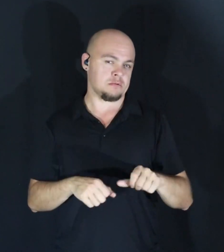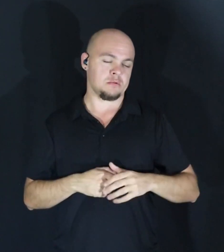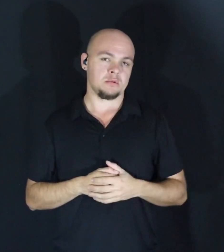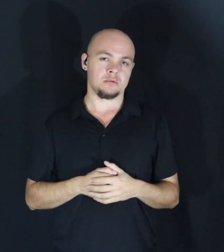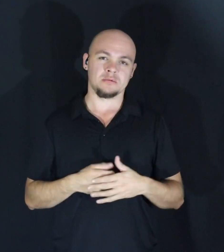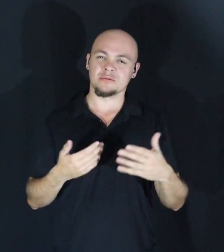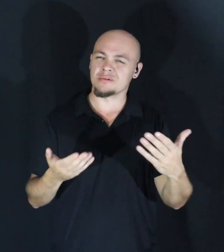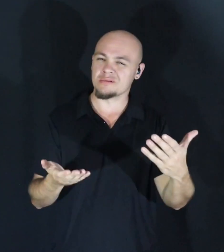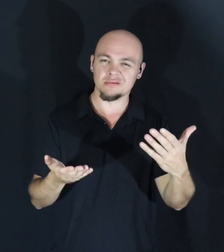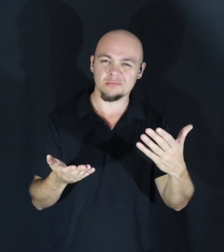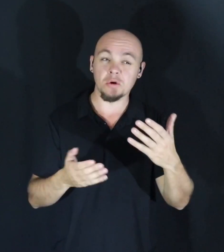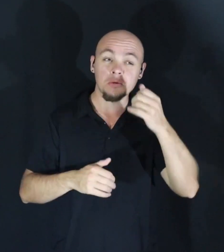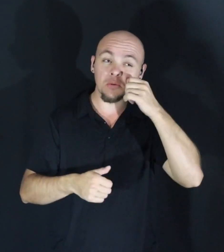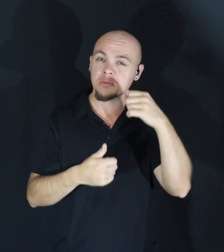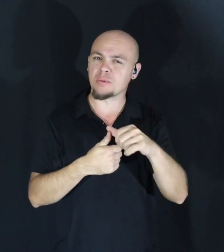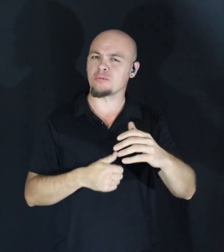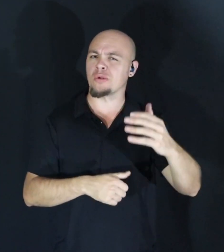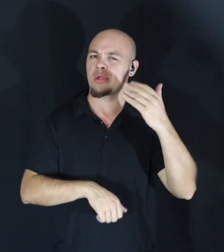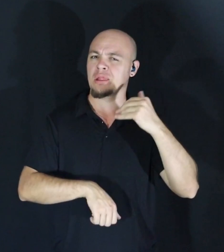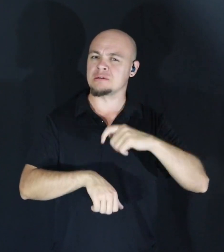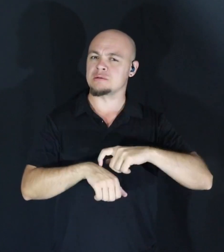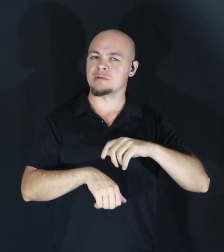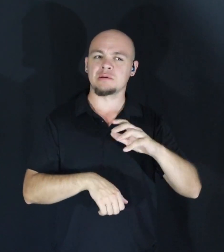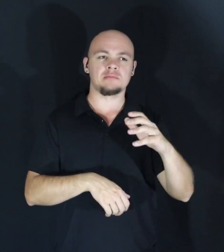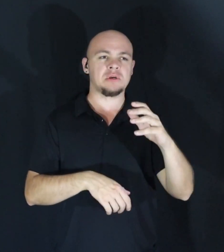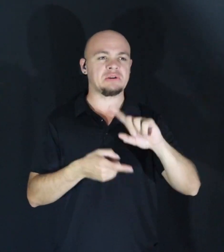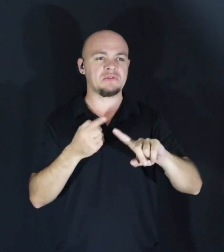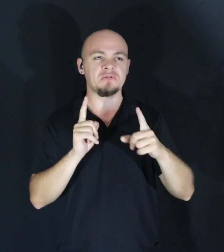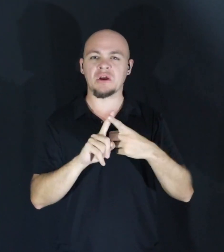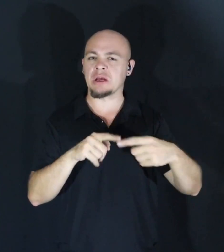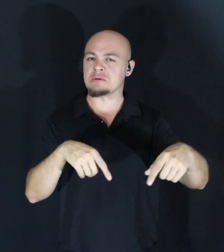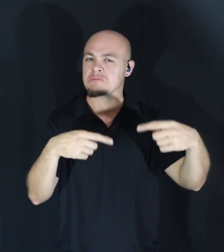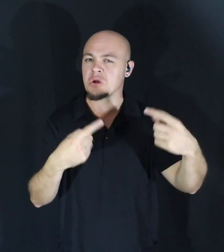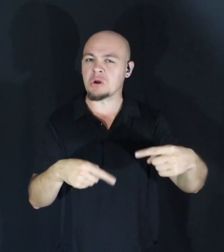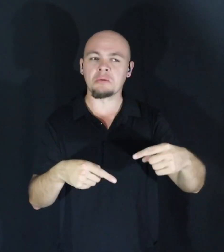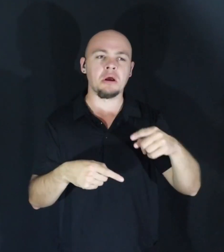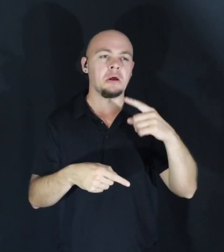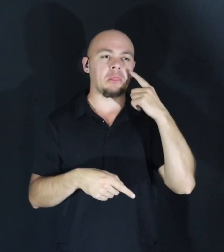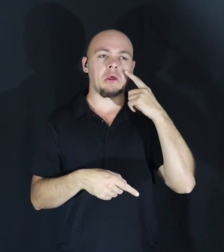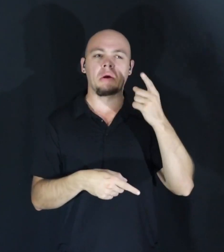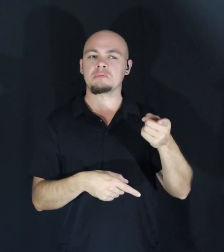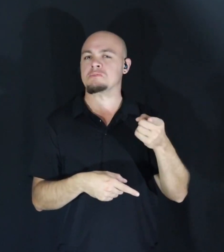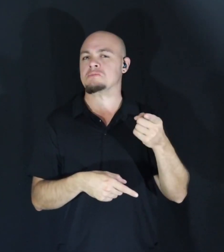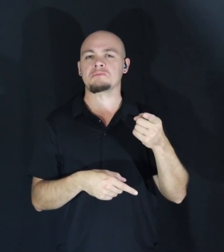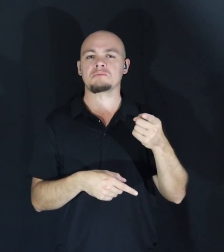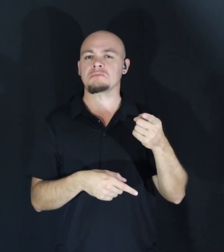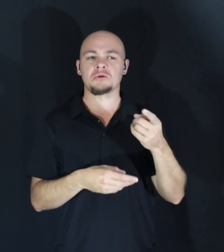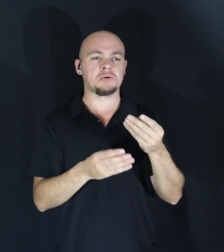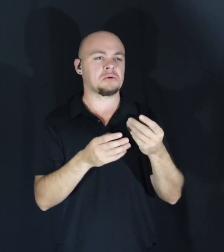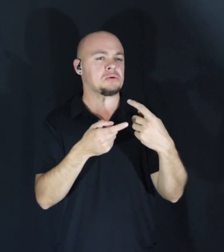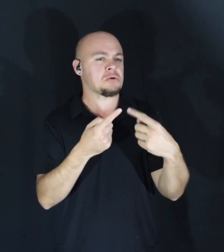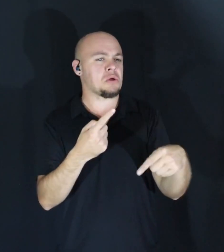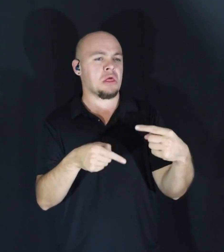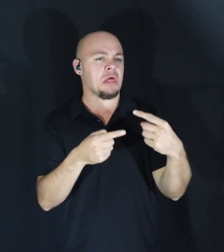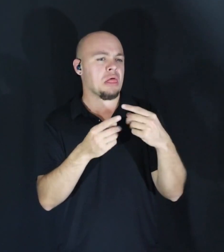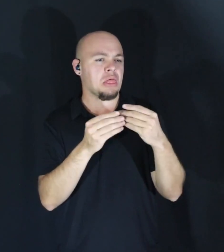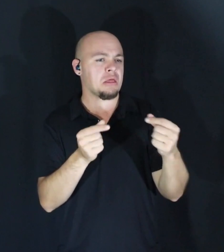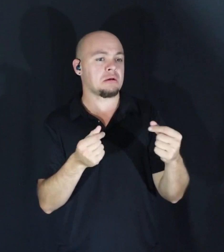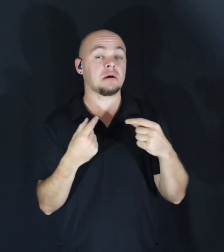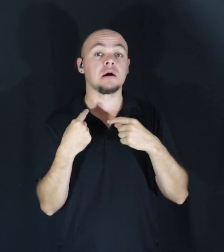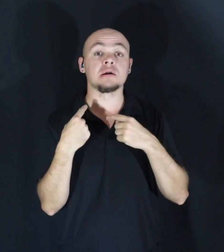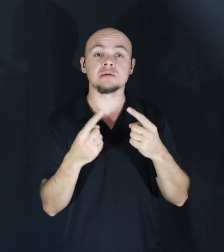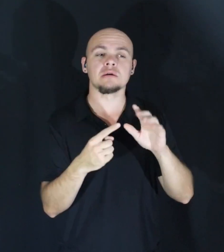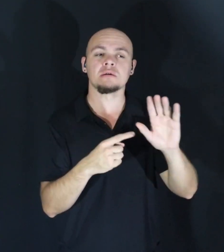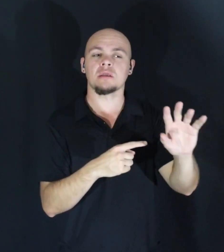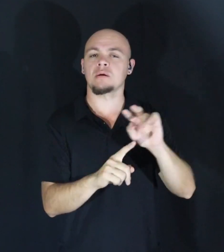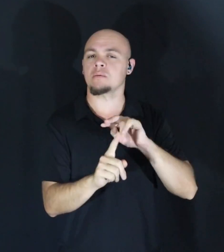on, remember the last time you had an argument with a friend or family member that you thought would never get resolved until you had to see things from their